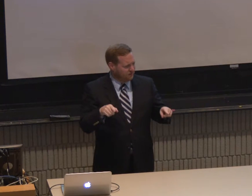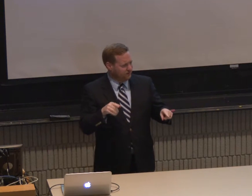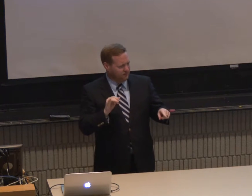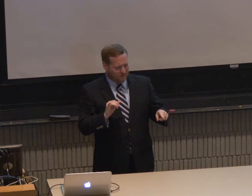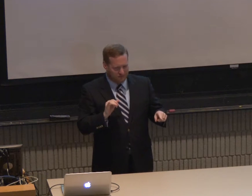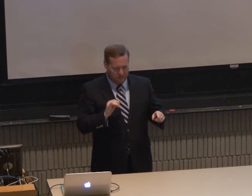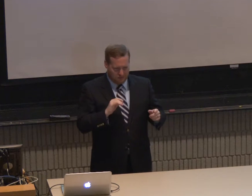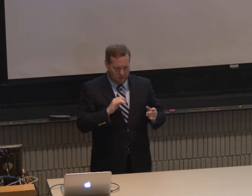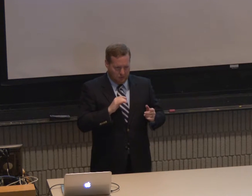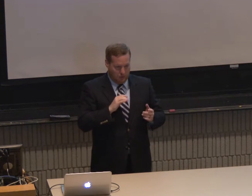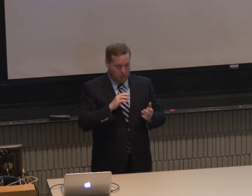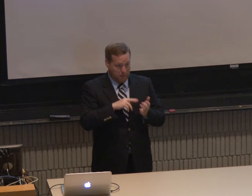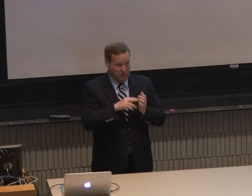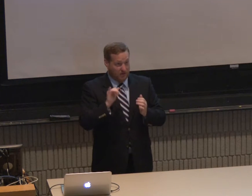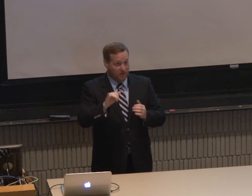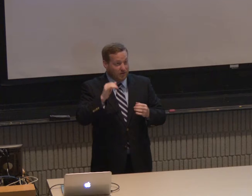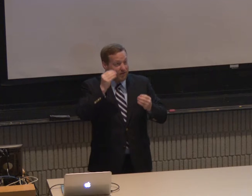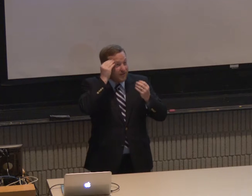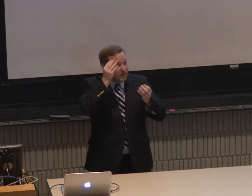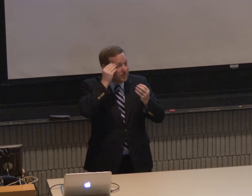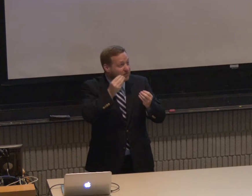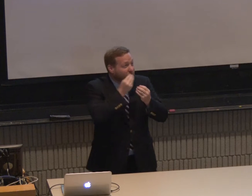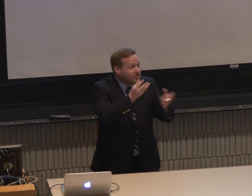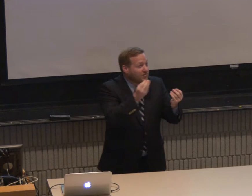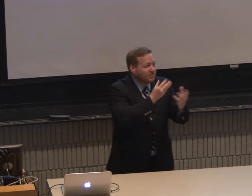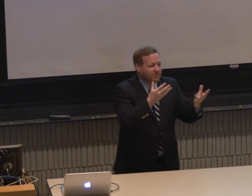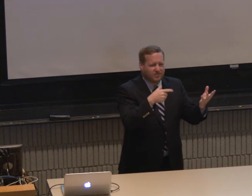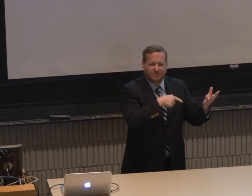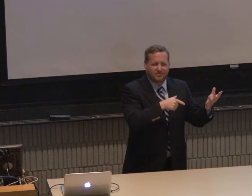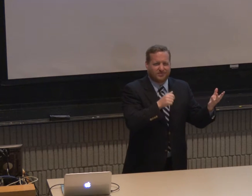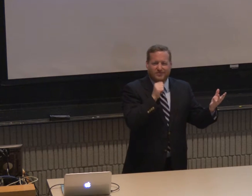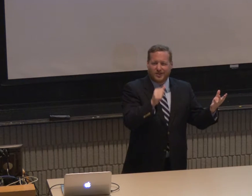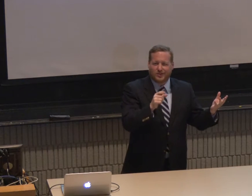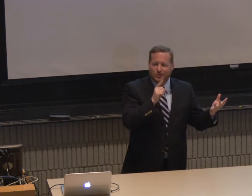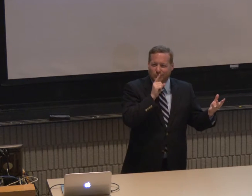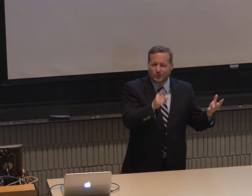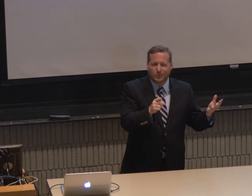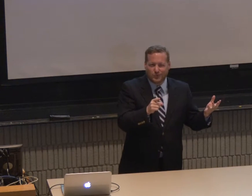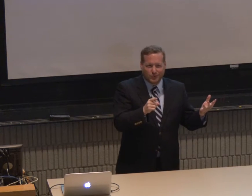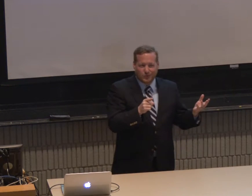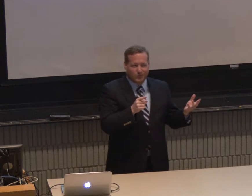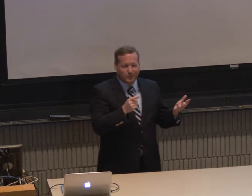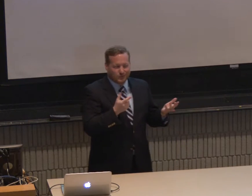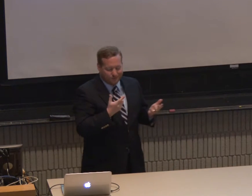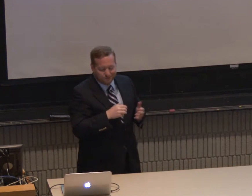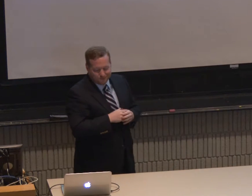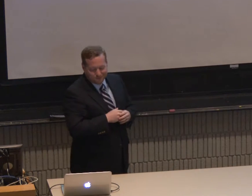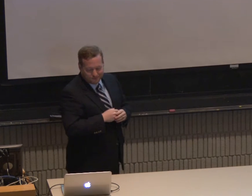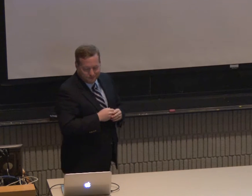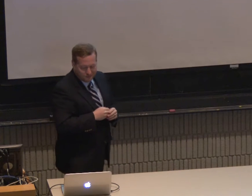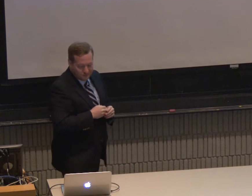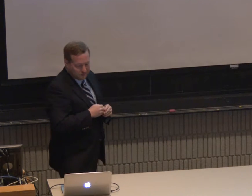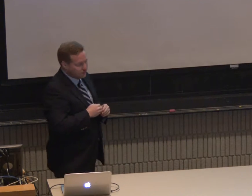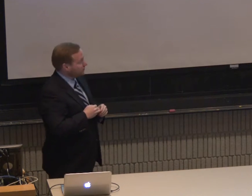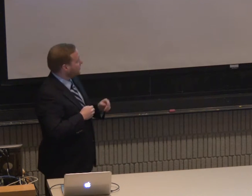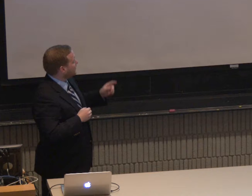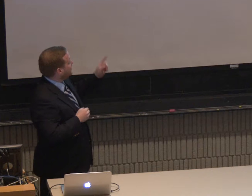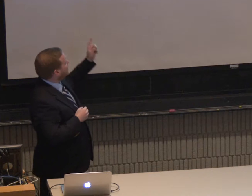used sign language as well as the technology were able to acquire their education much more readily and